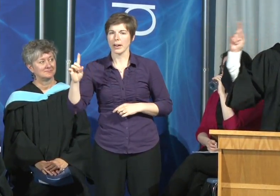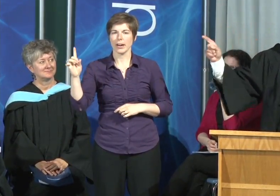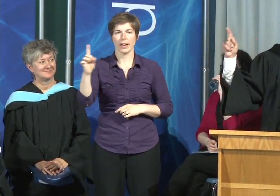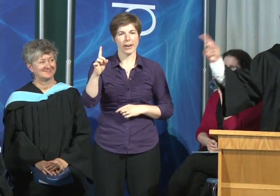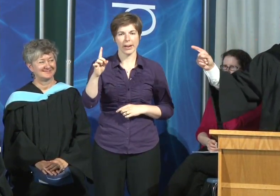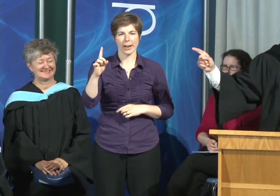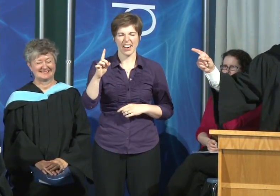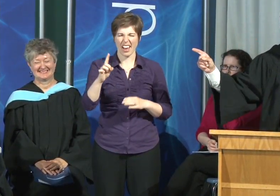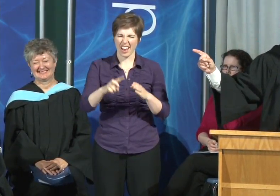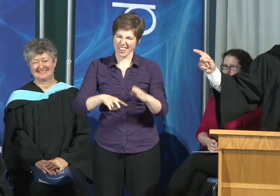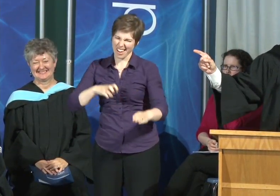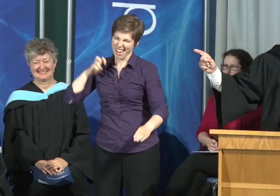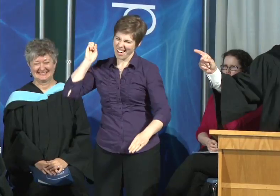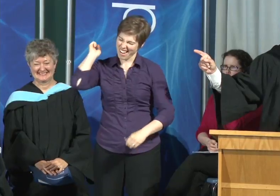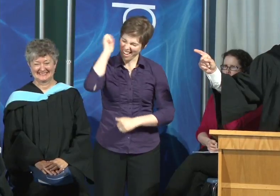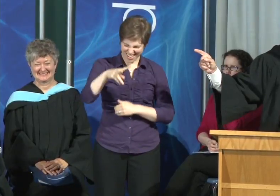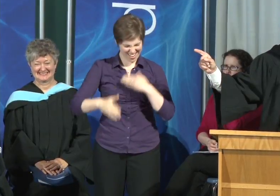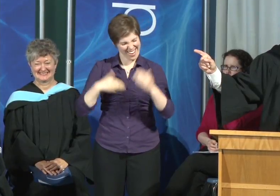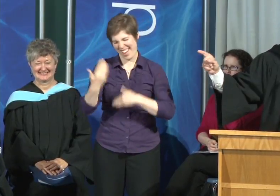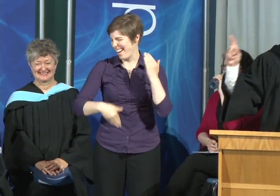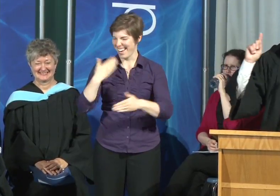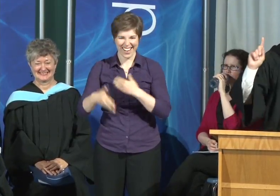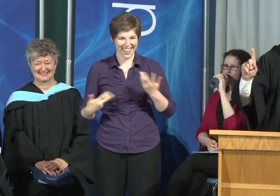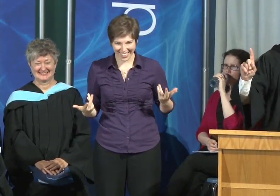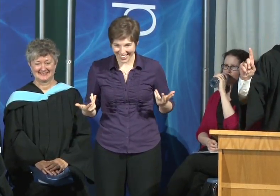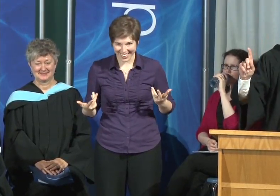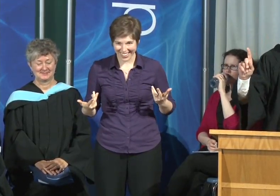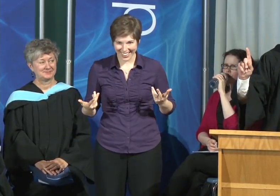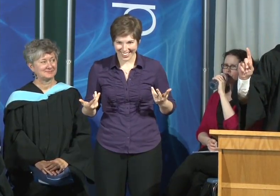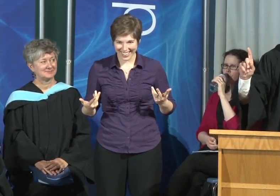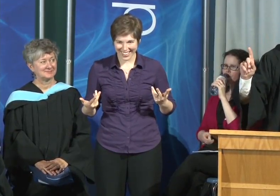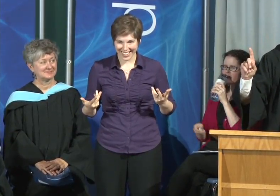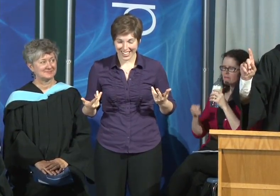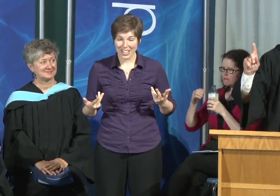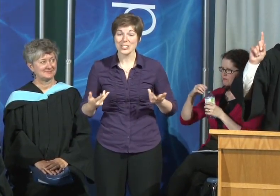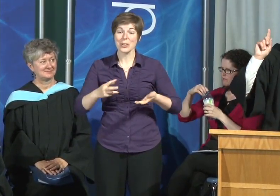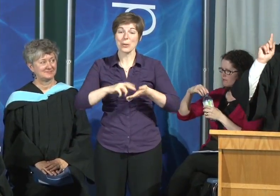the lid off the world. So that